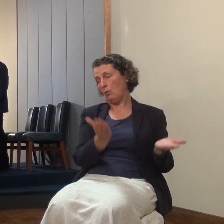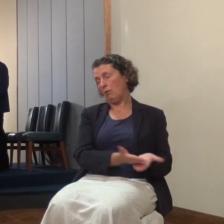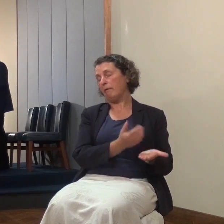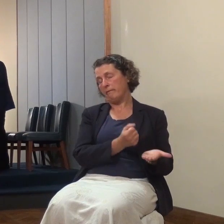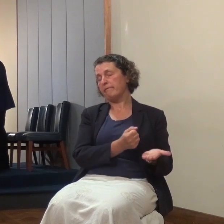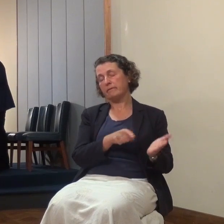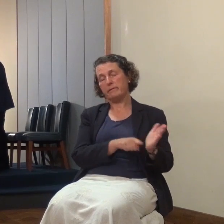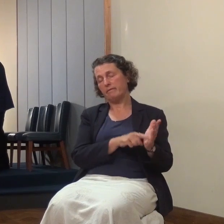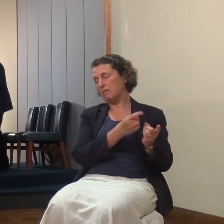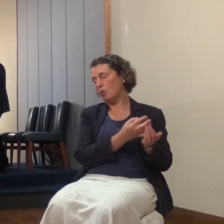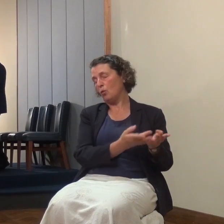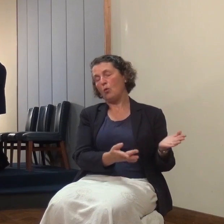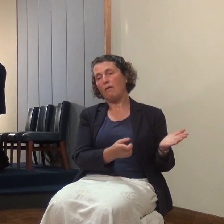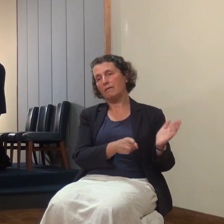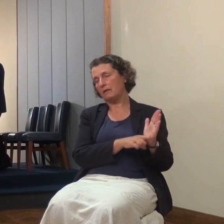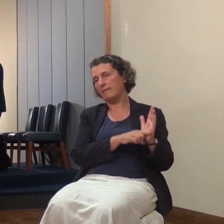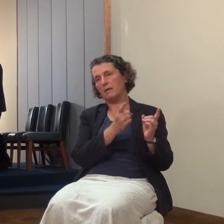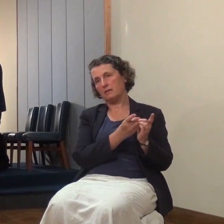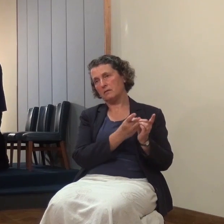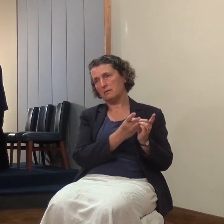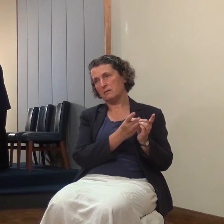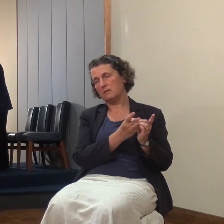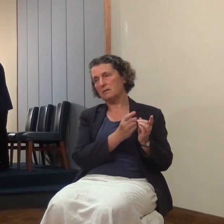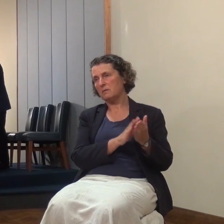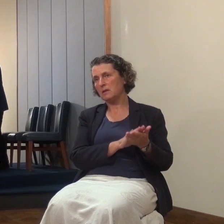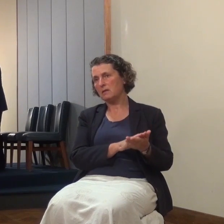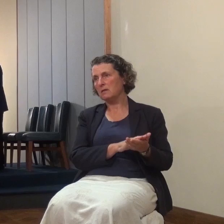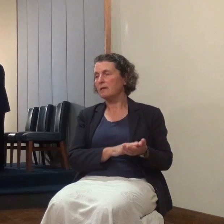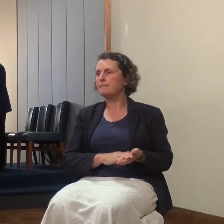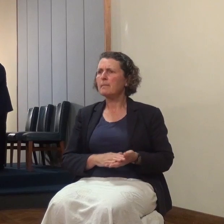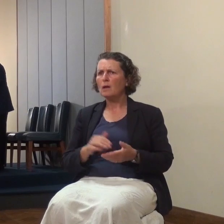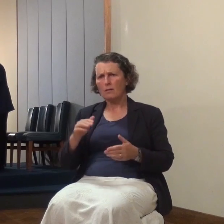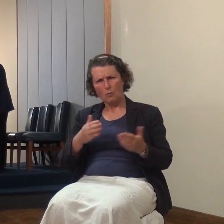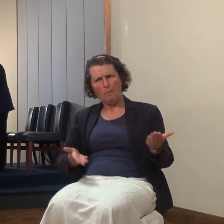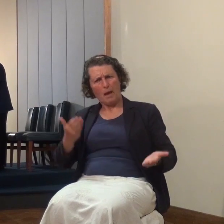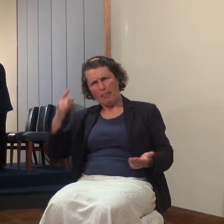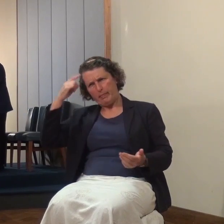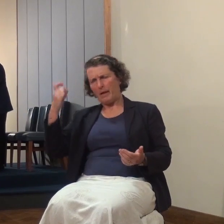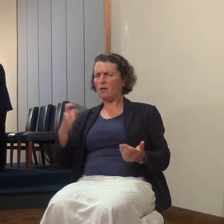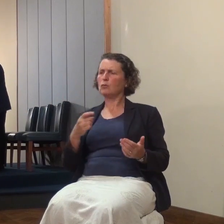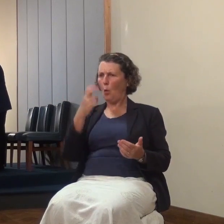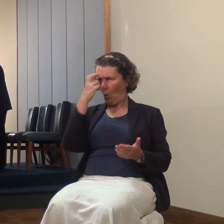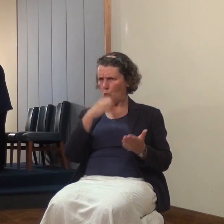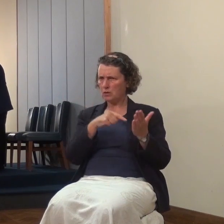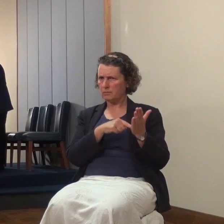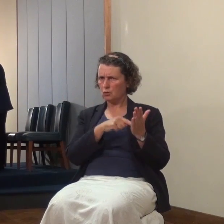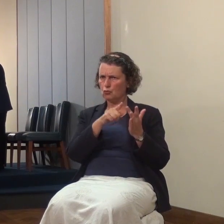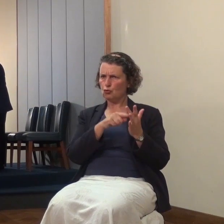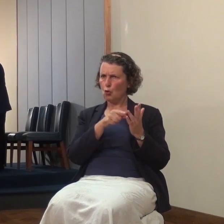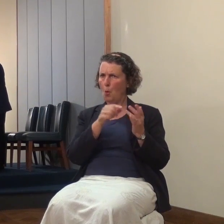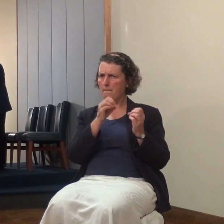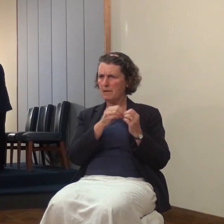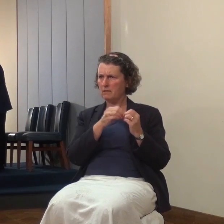enjoy a trouble-free and risk-free life. Job, in the midst of his afflictions, gives one of the most stirring and